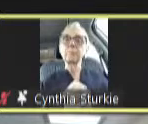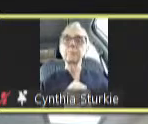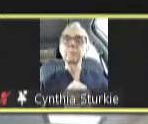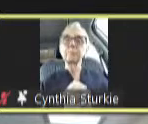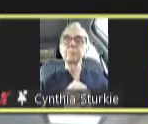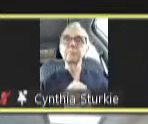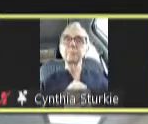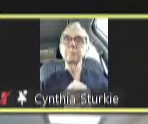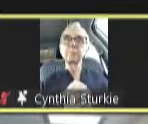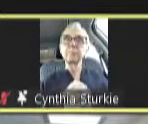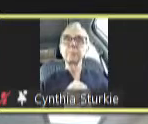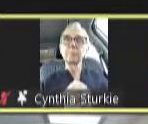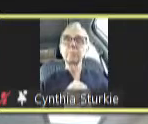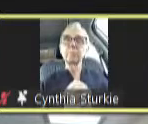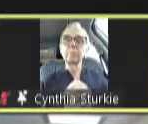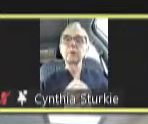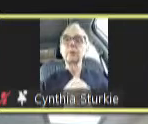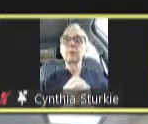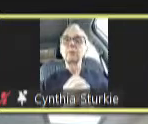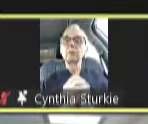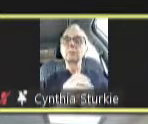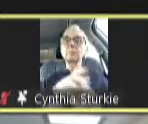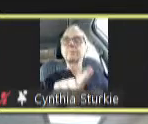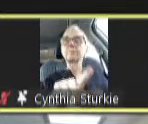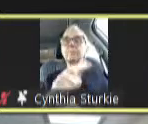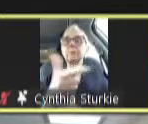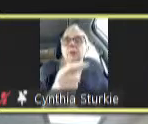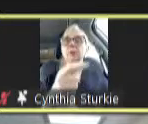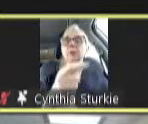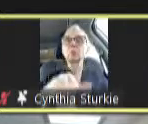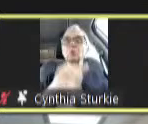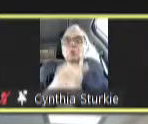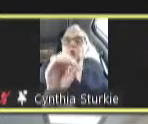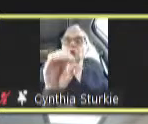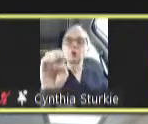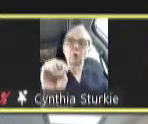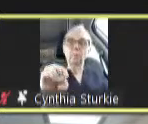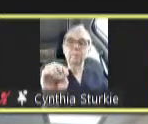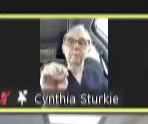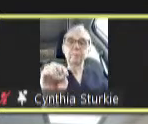additional dose. So with that, I will turn it over to Joe.